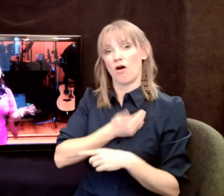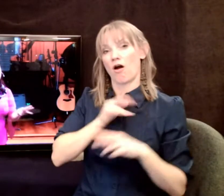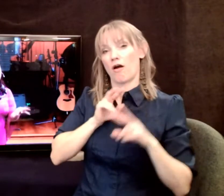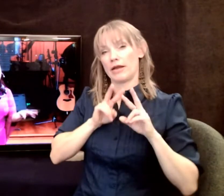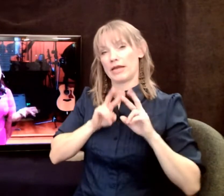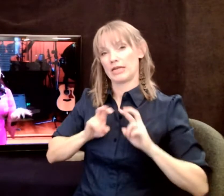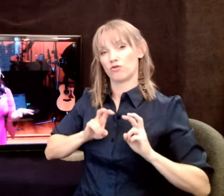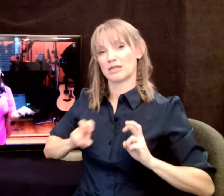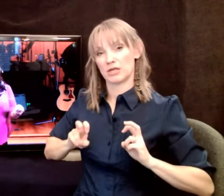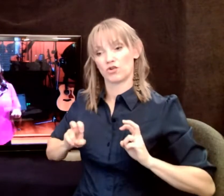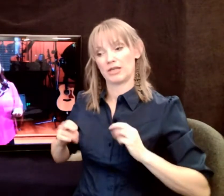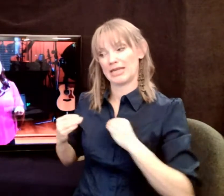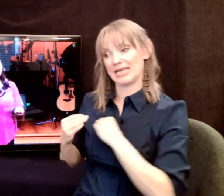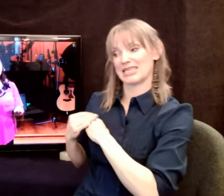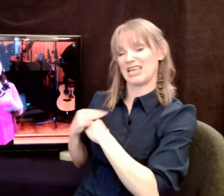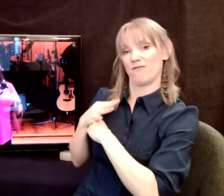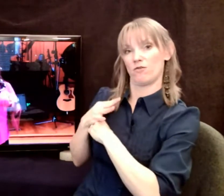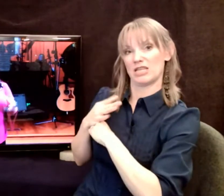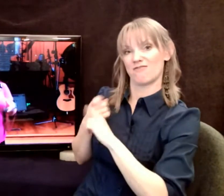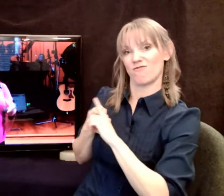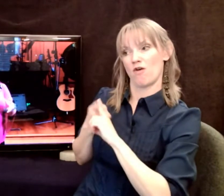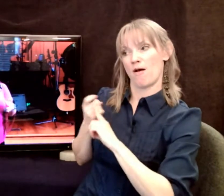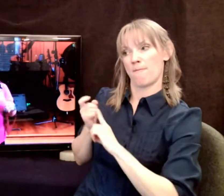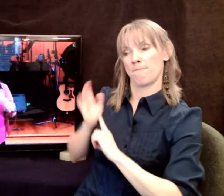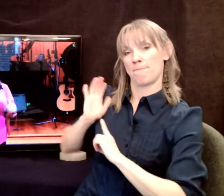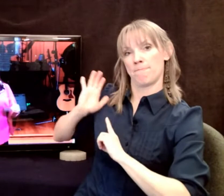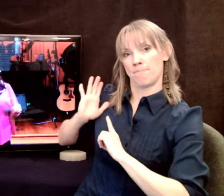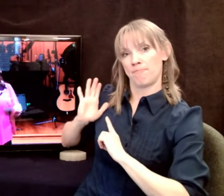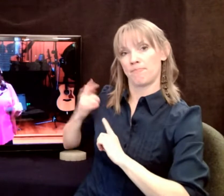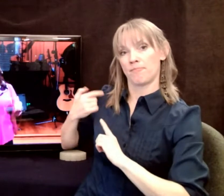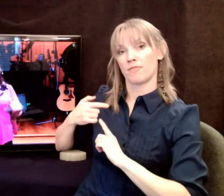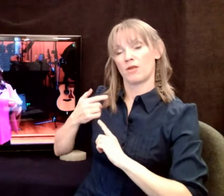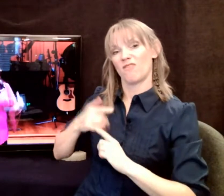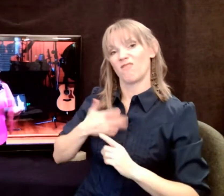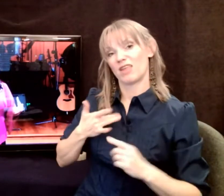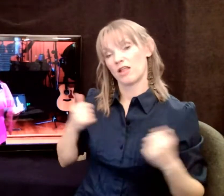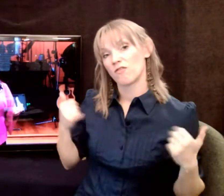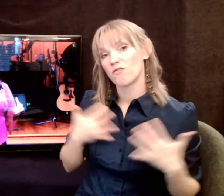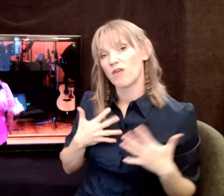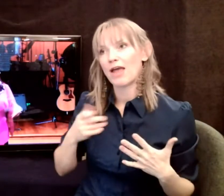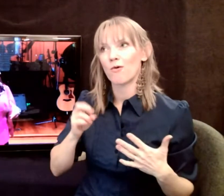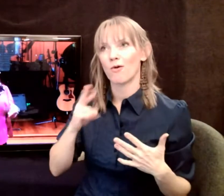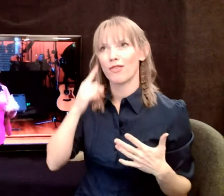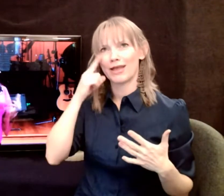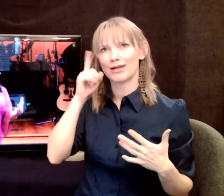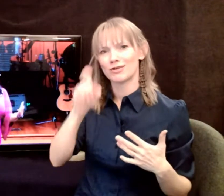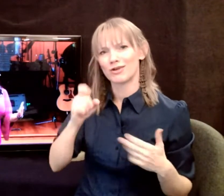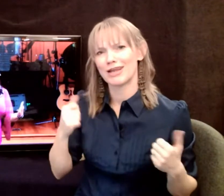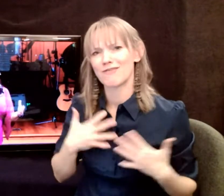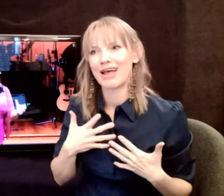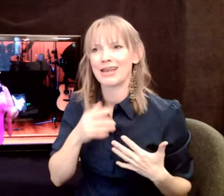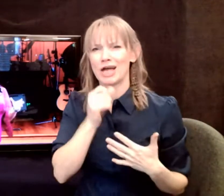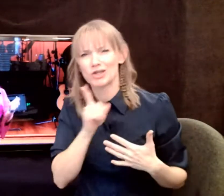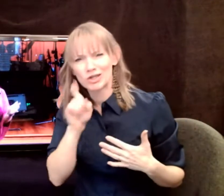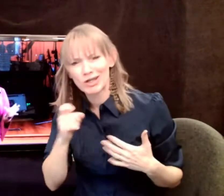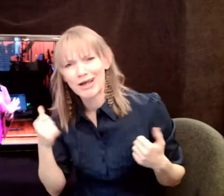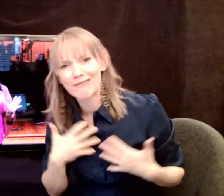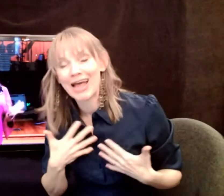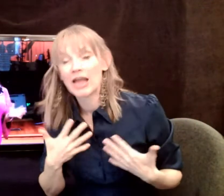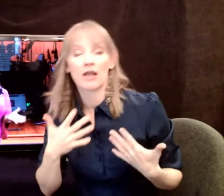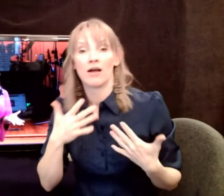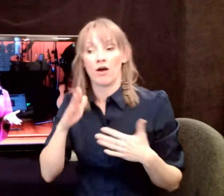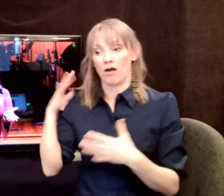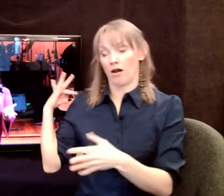is influenced by that, or we're afraid, or we think we should be afraid, or we're not sure if we should be afraid. All of